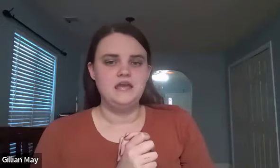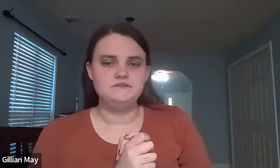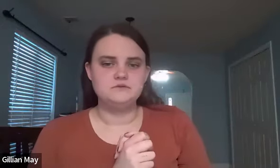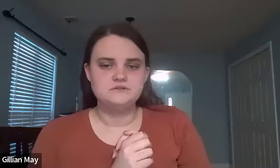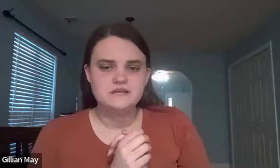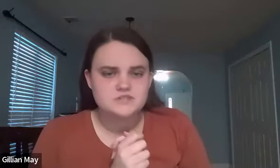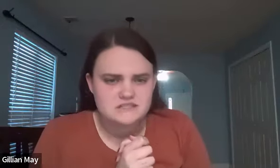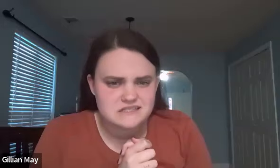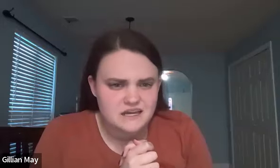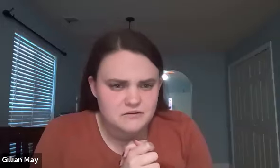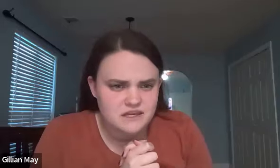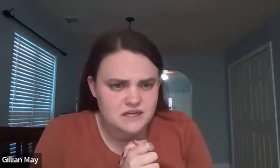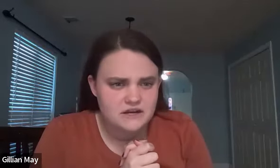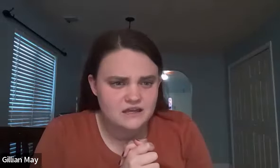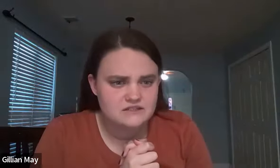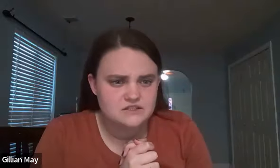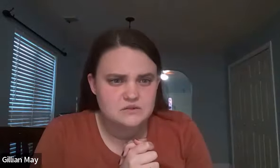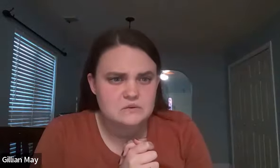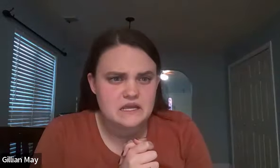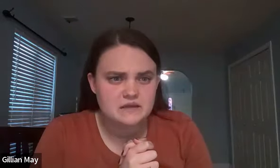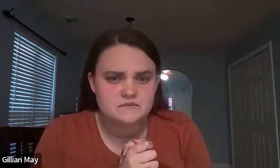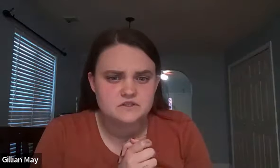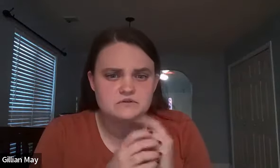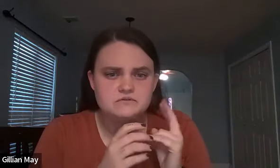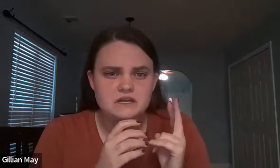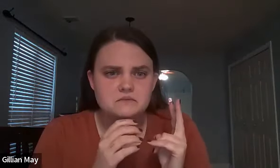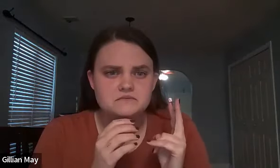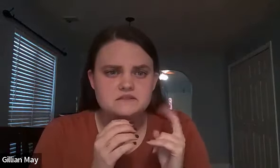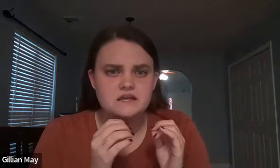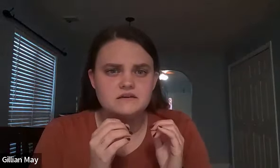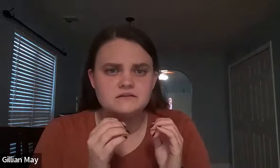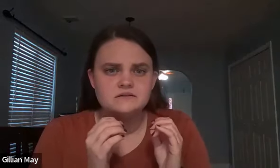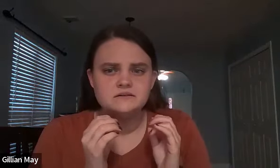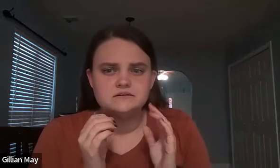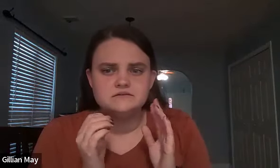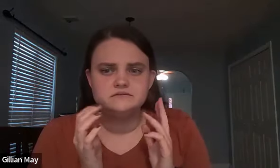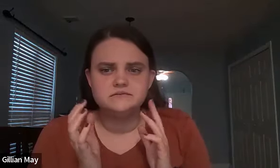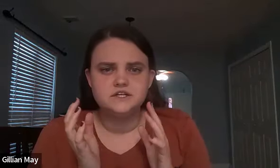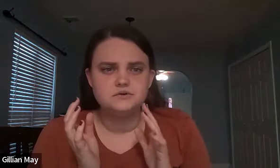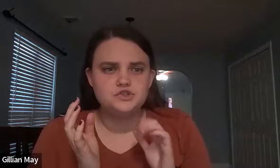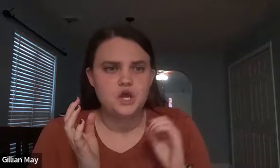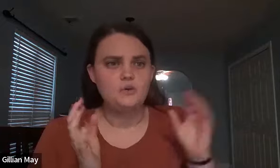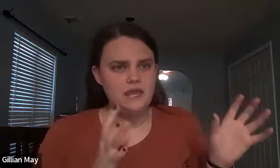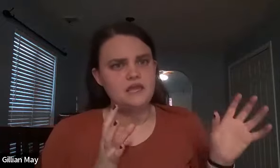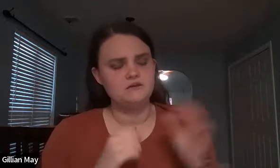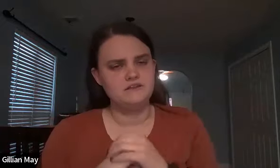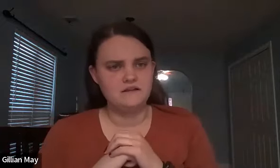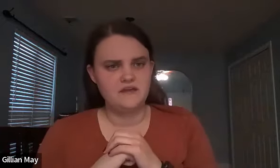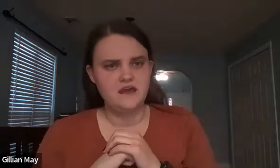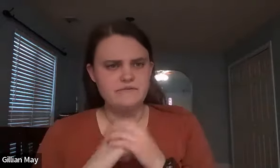If you were doing, I'm trying to see, I don't think anyone has two names, like, you know, Joe, Ann, or anything like that. We've